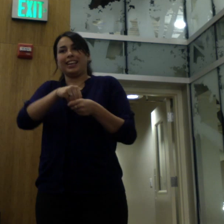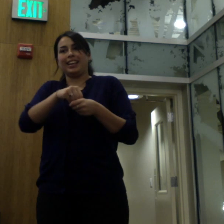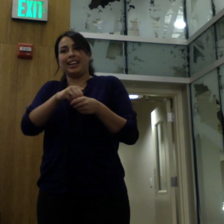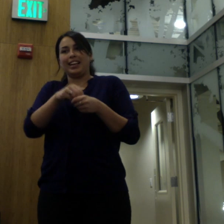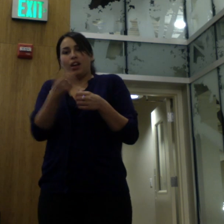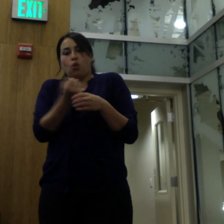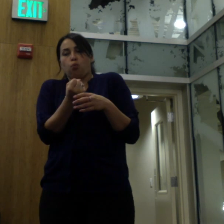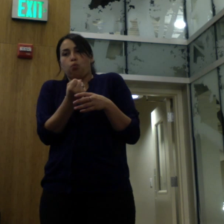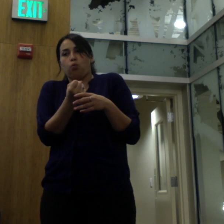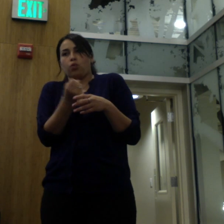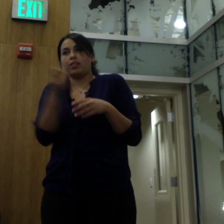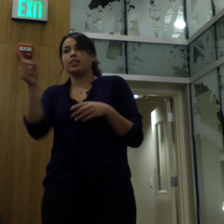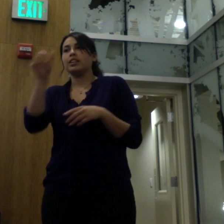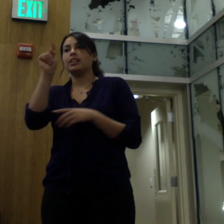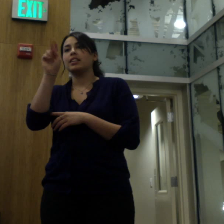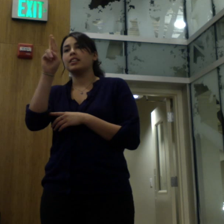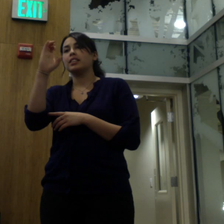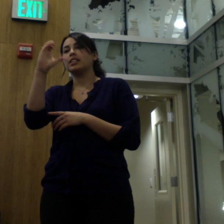That could run on. Yeah.